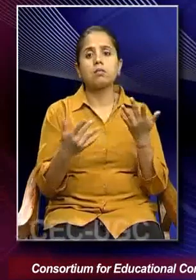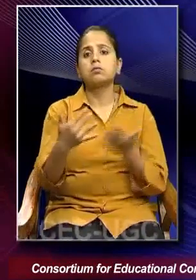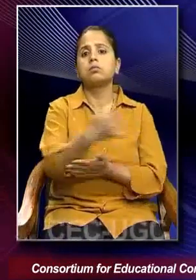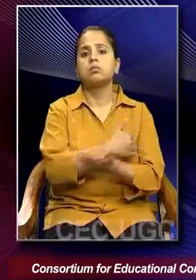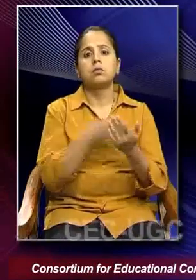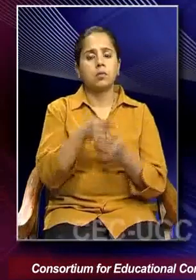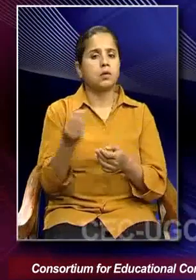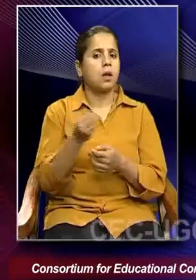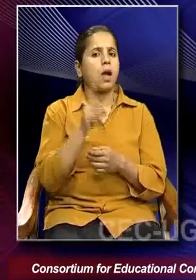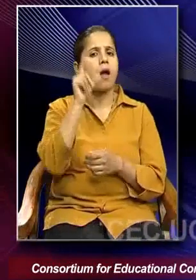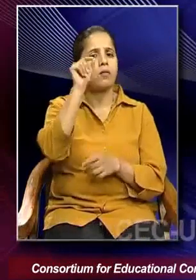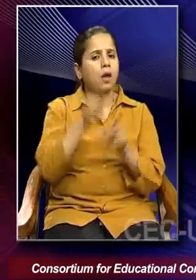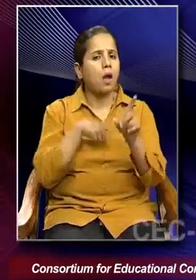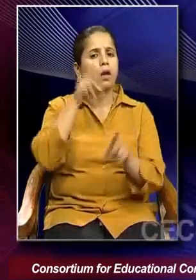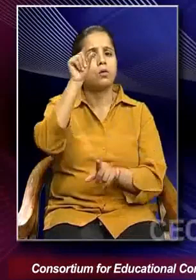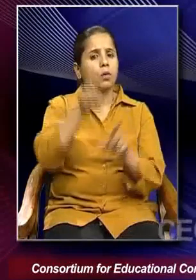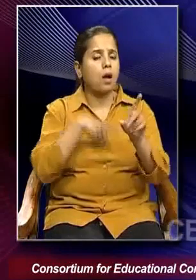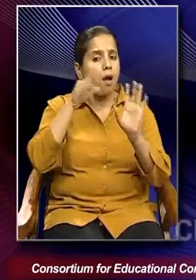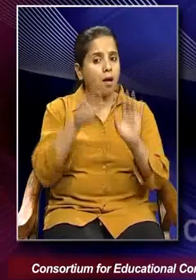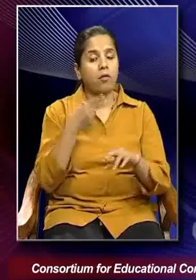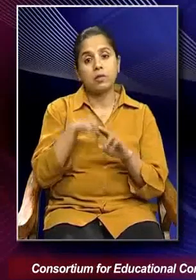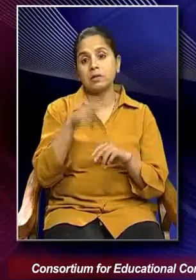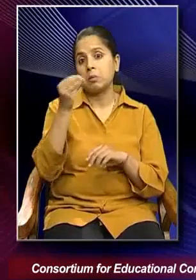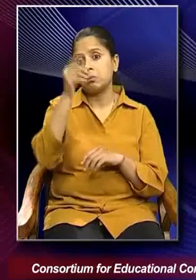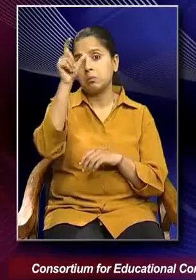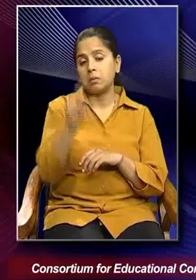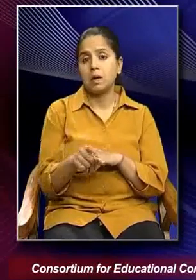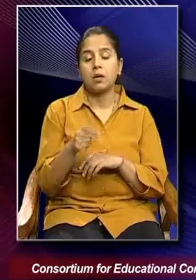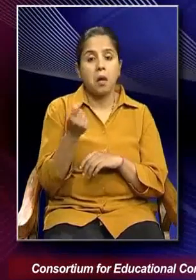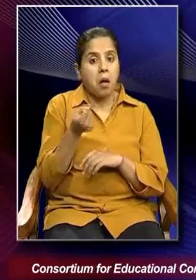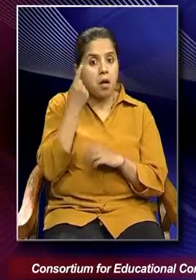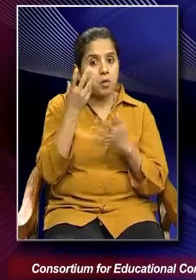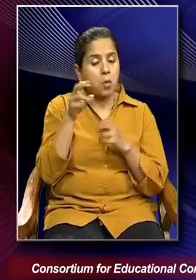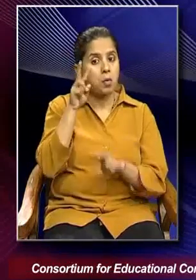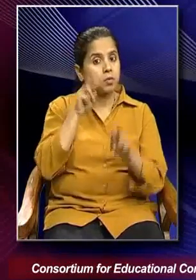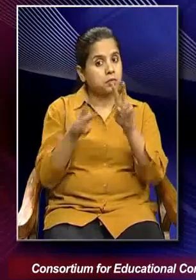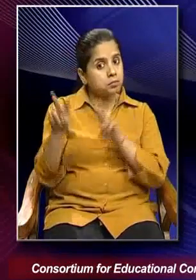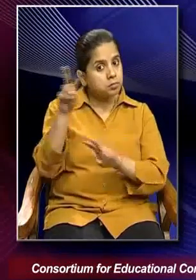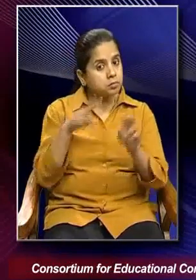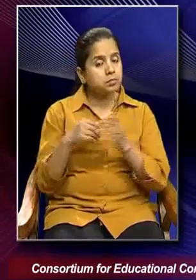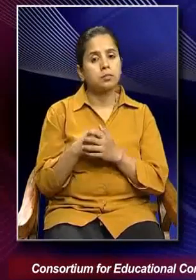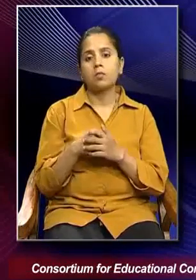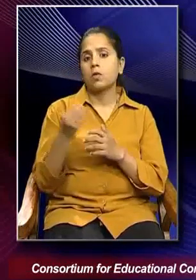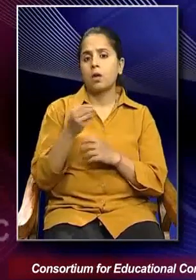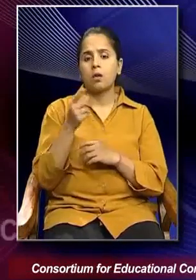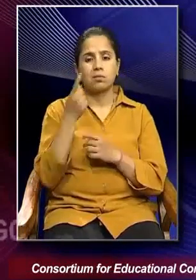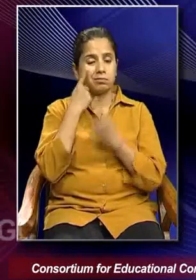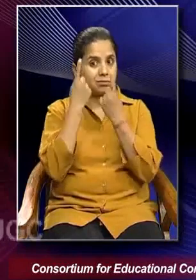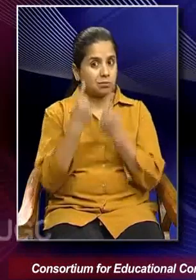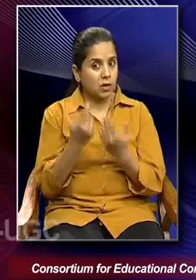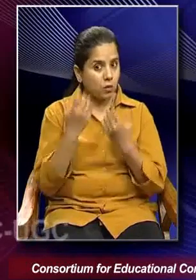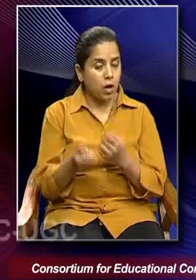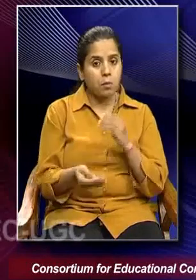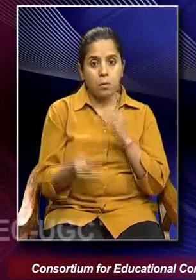on decadal basis, so if one has to make some understanding and some investigation on